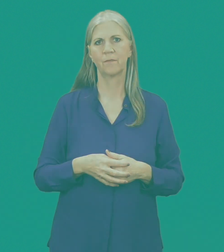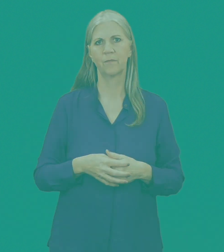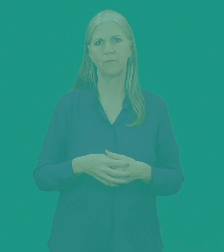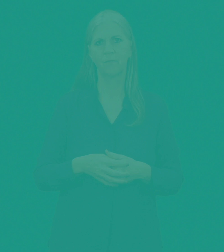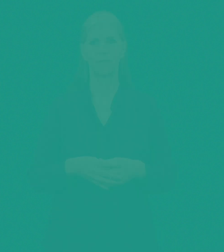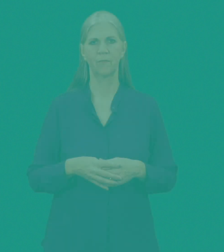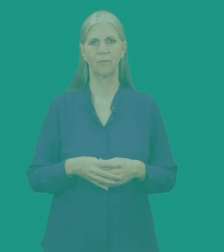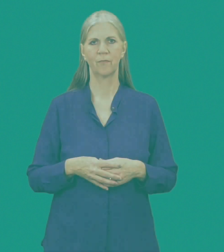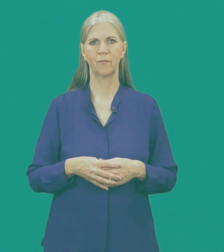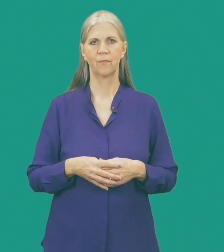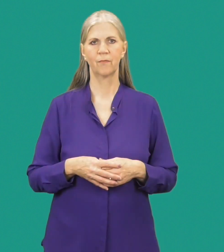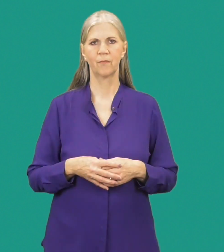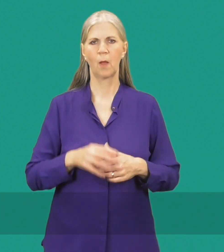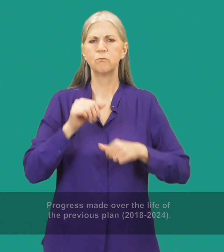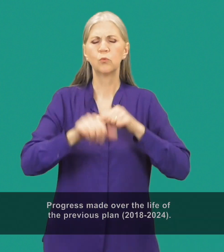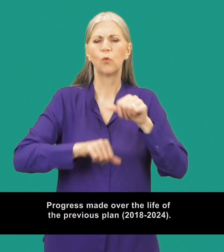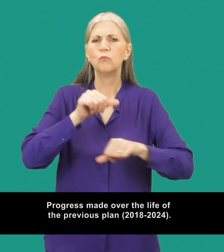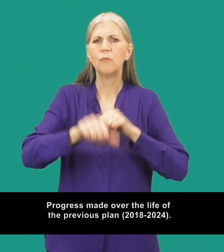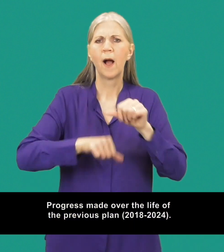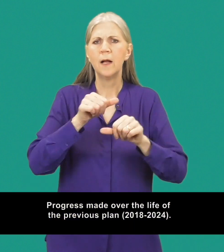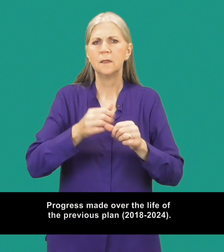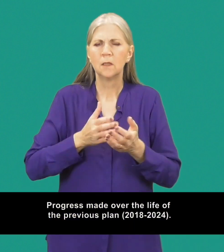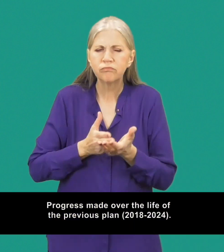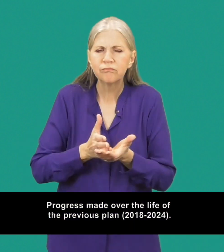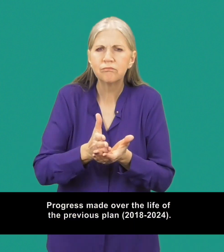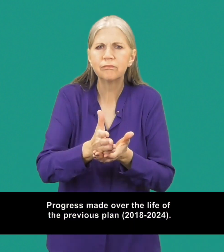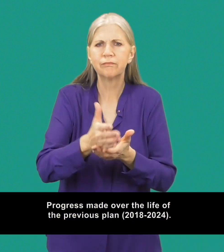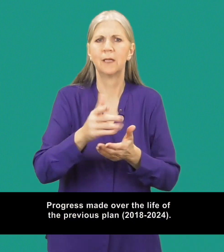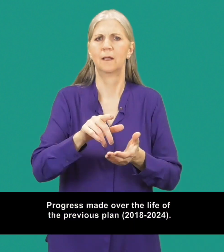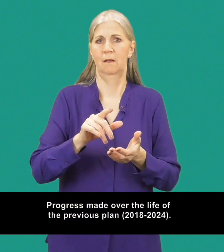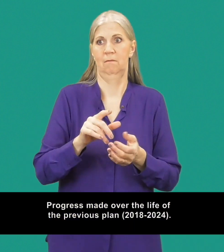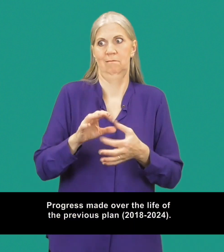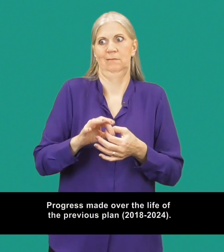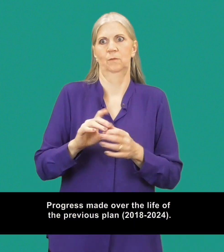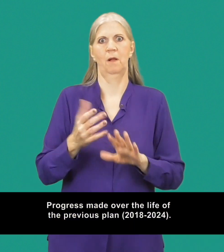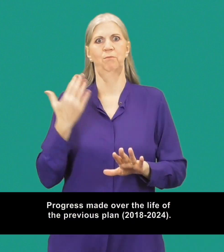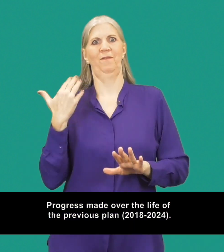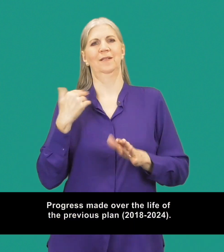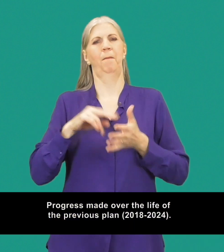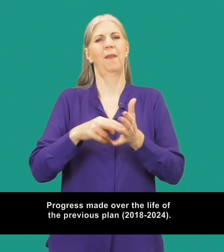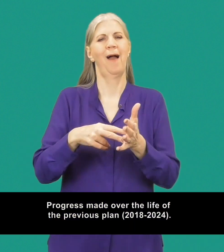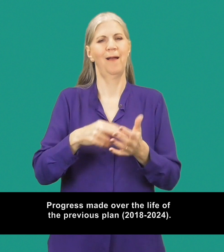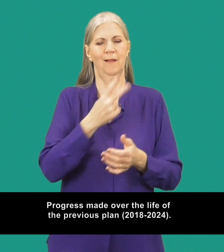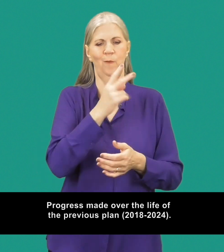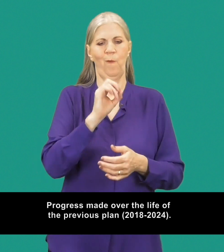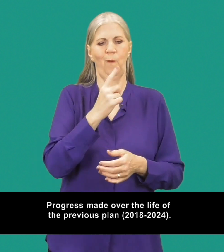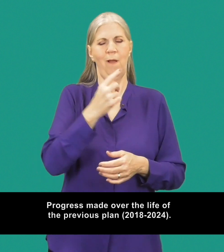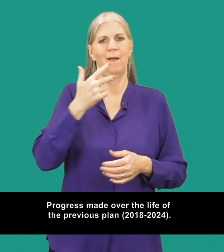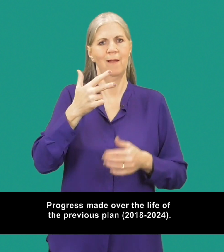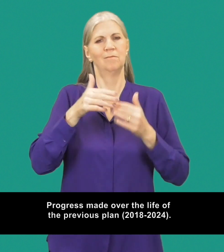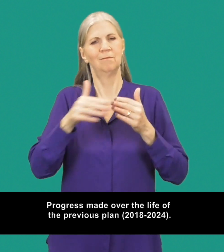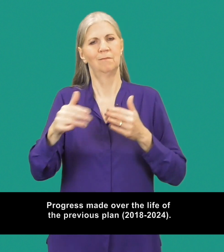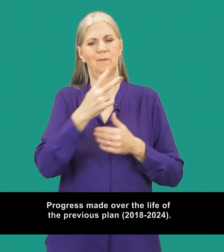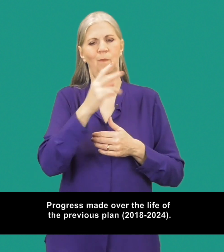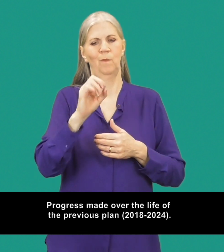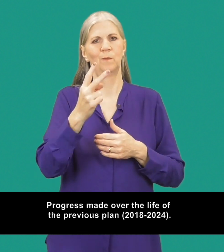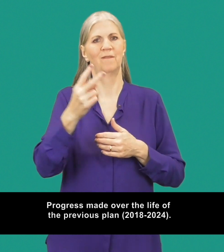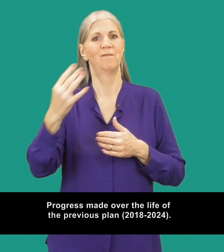Progress made over the life of the previous plan, 2018 to 2024.